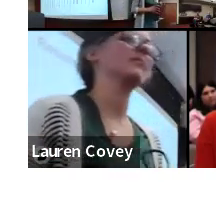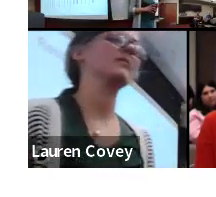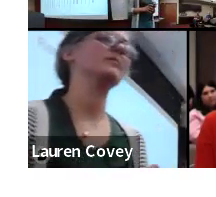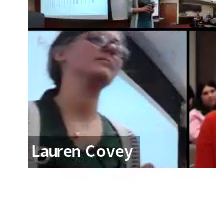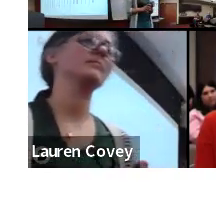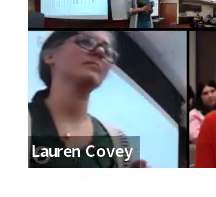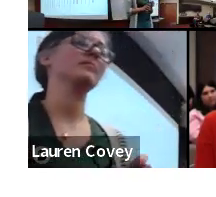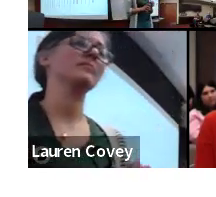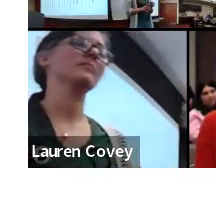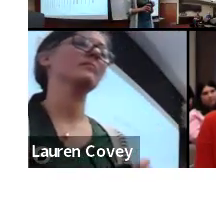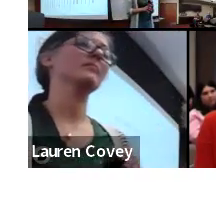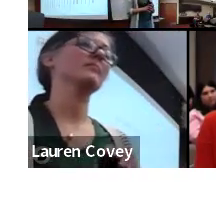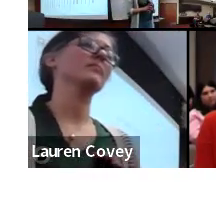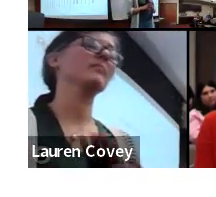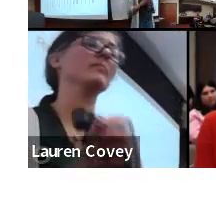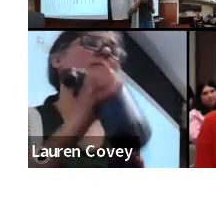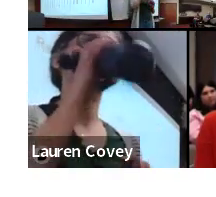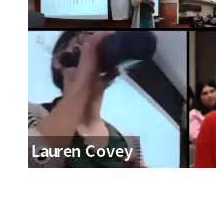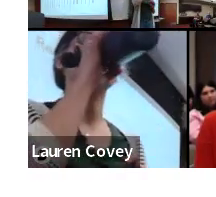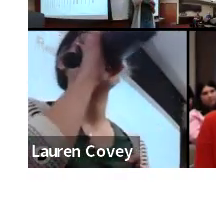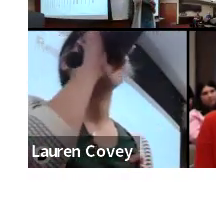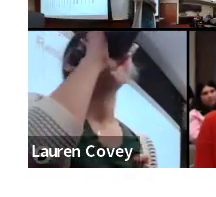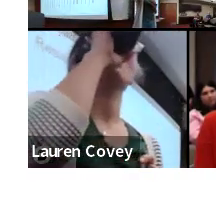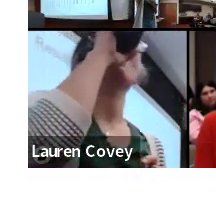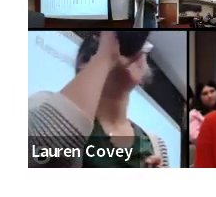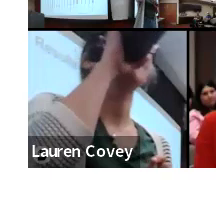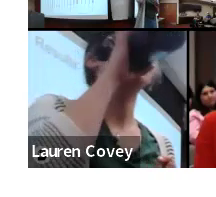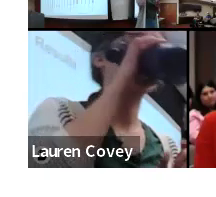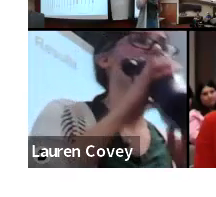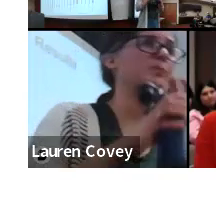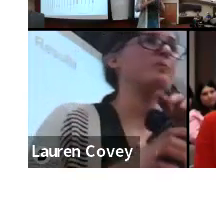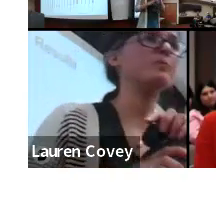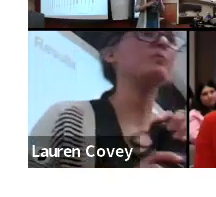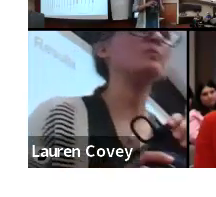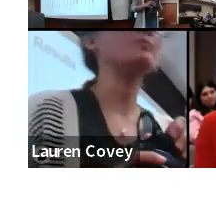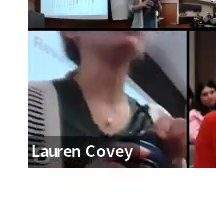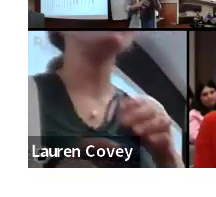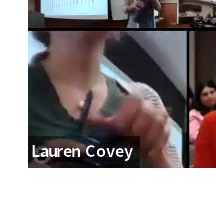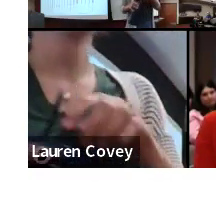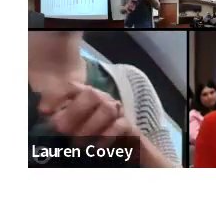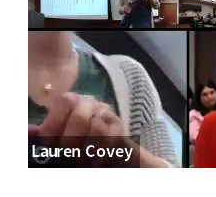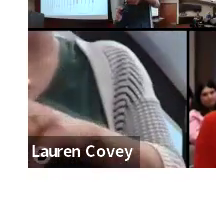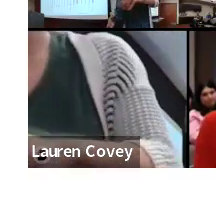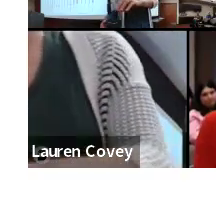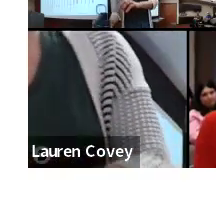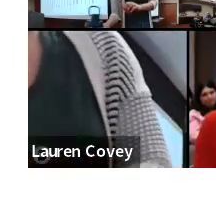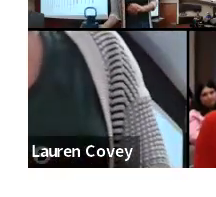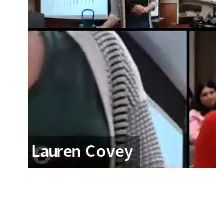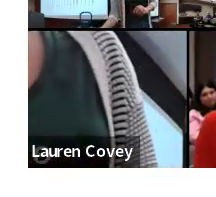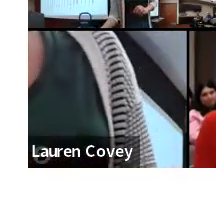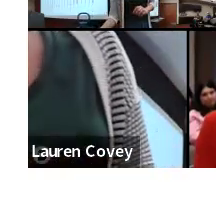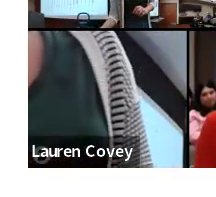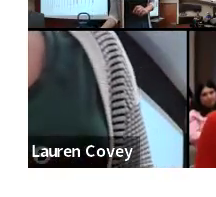they started learning the sign language much later. Mm-hmm. So they have rather limited or even